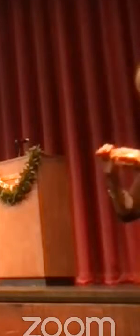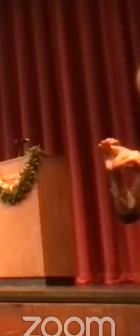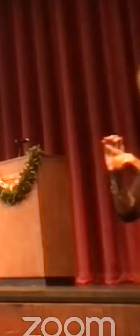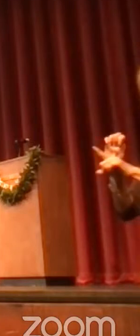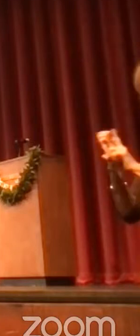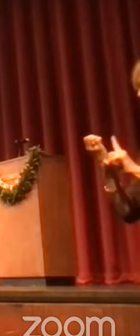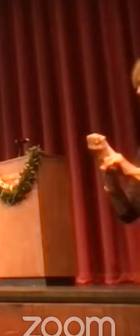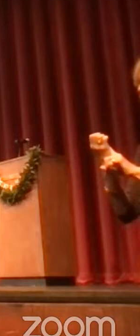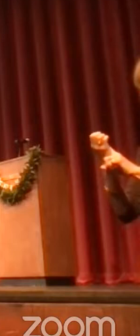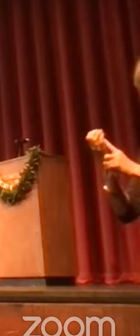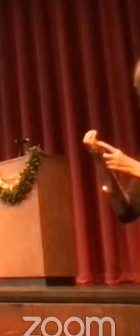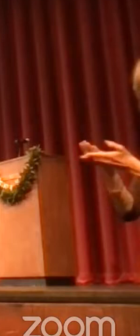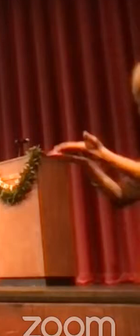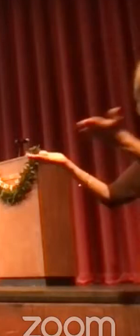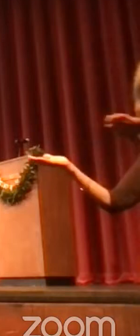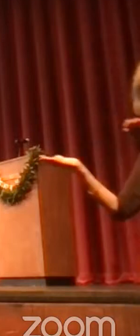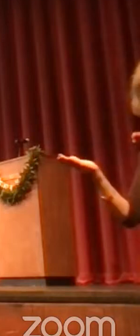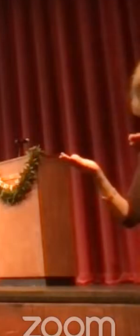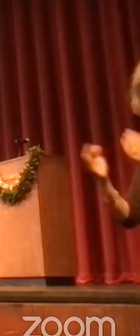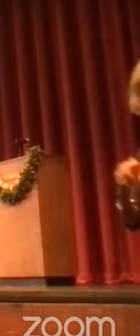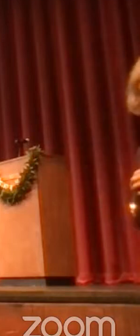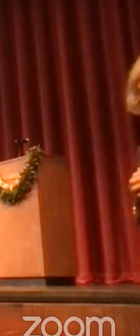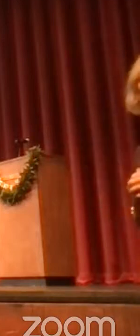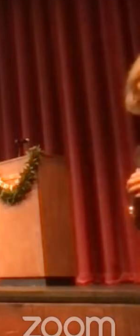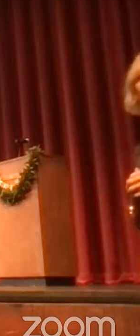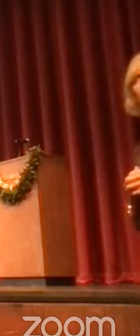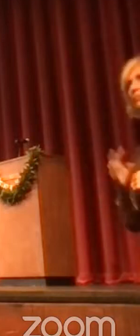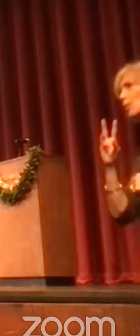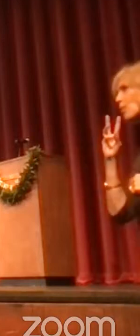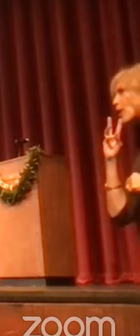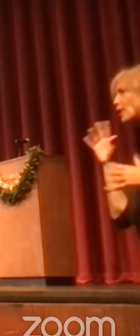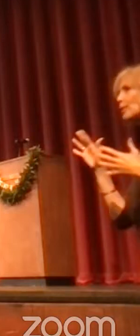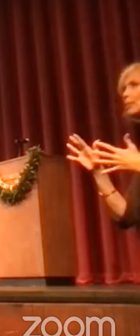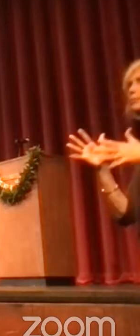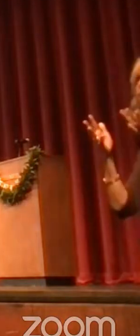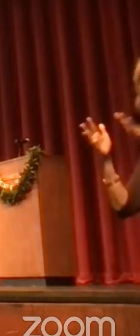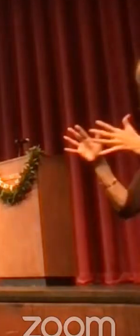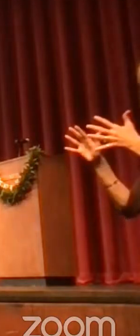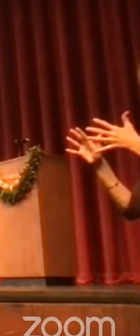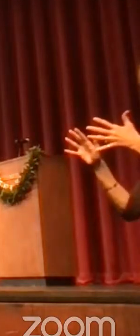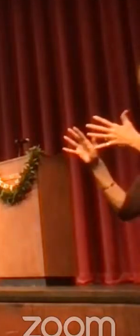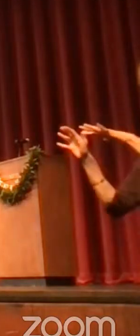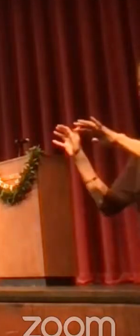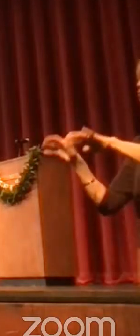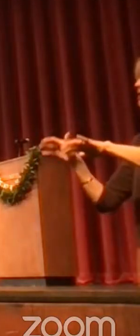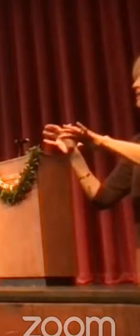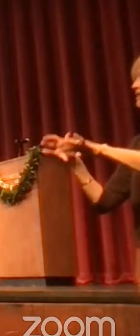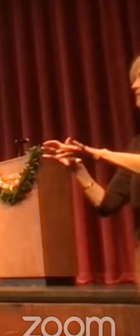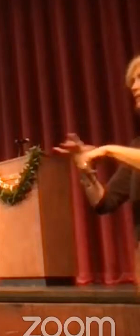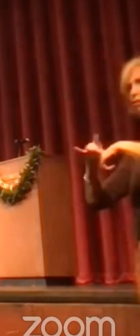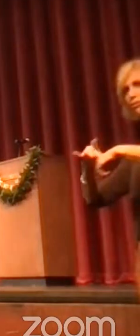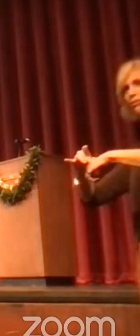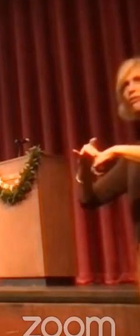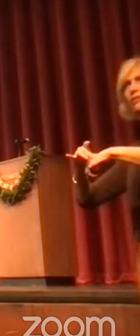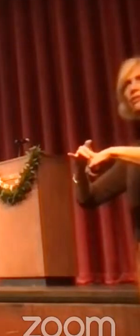environmental aspects, right? Water, wind, rain, earth,